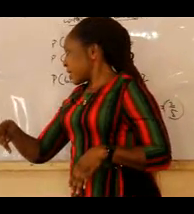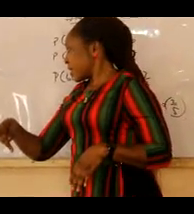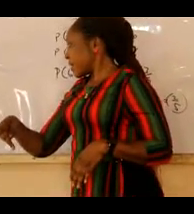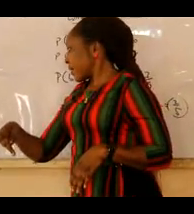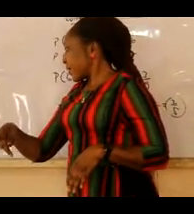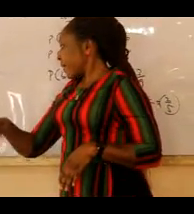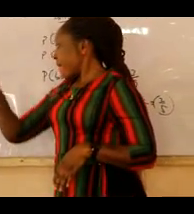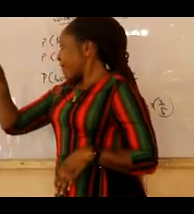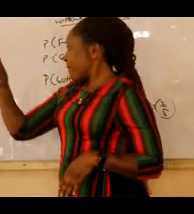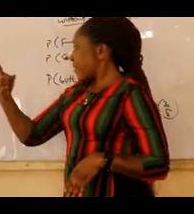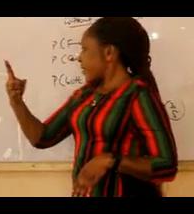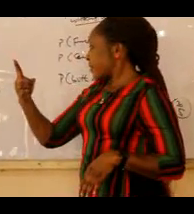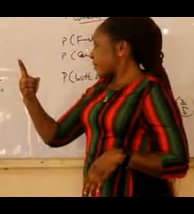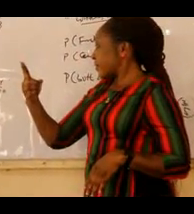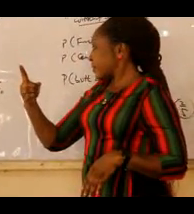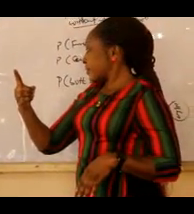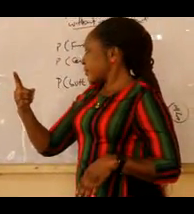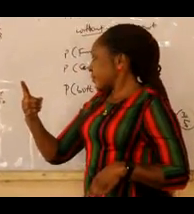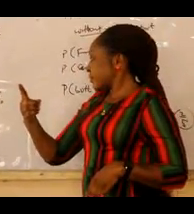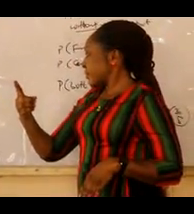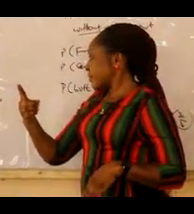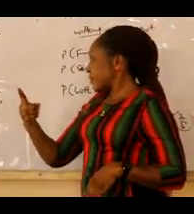P second